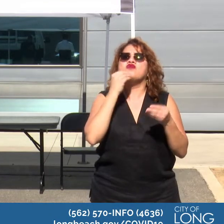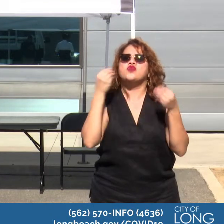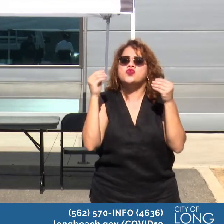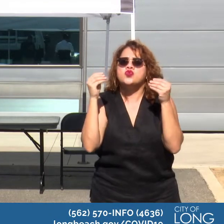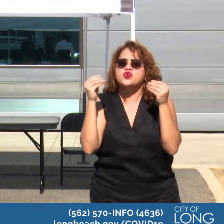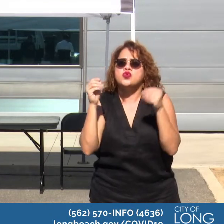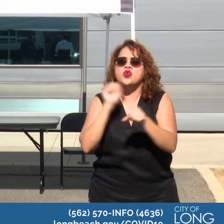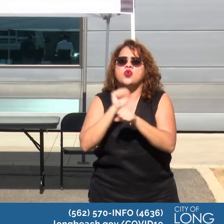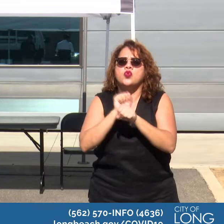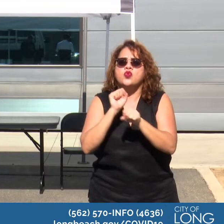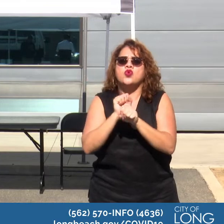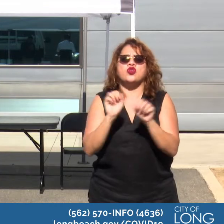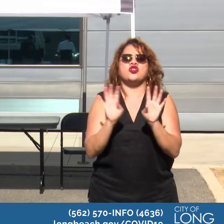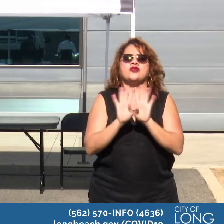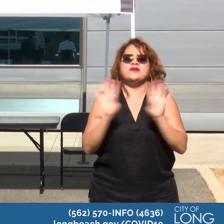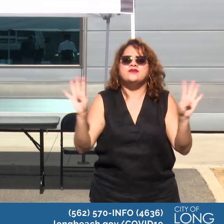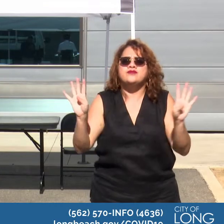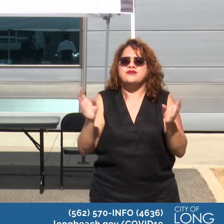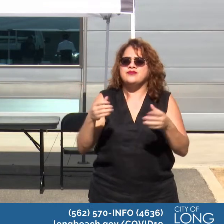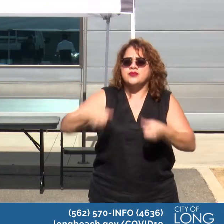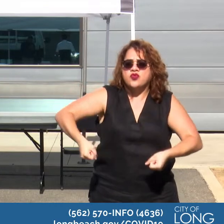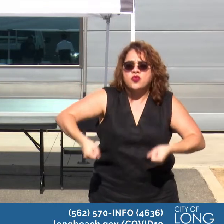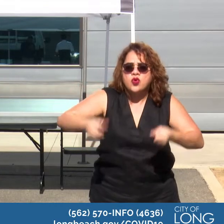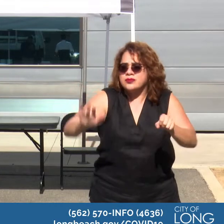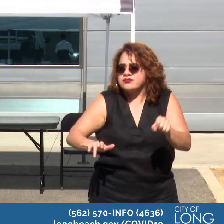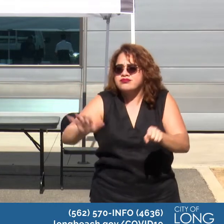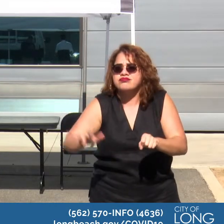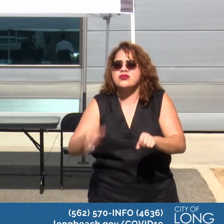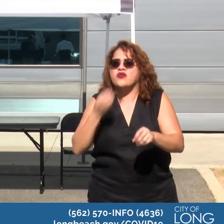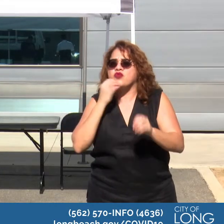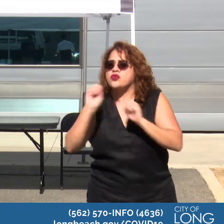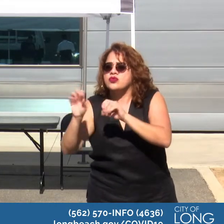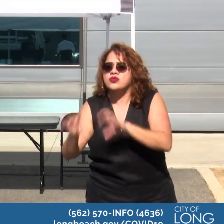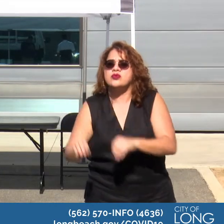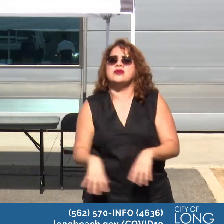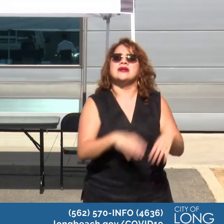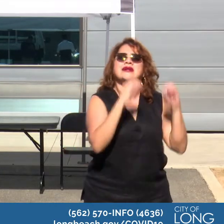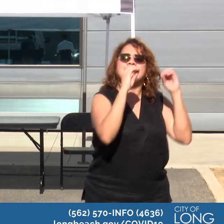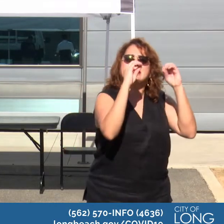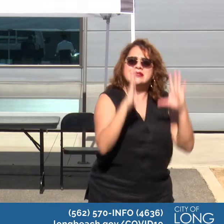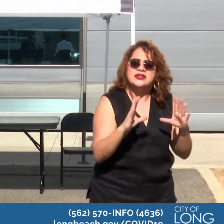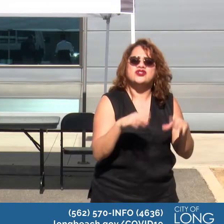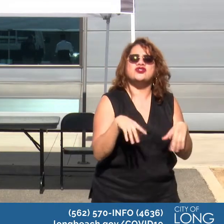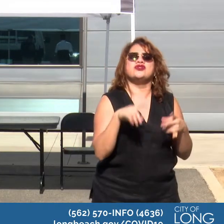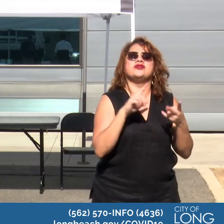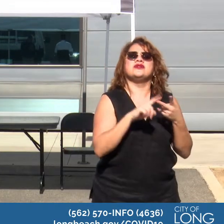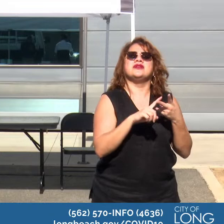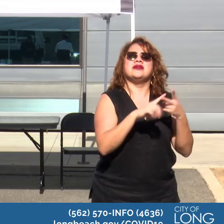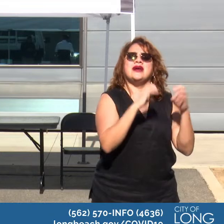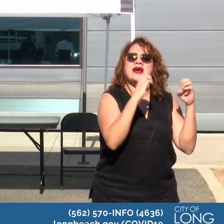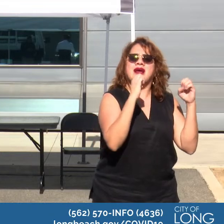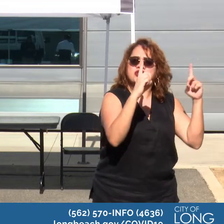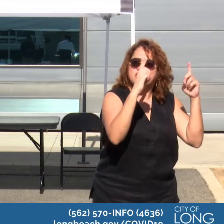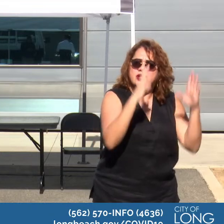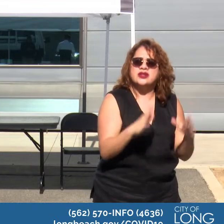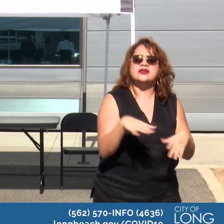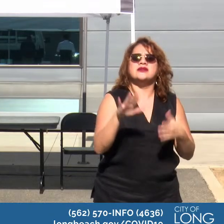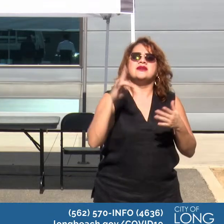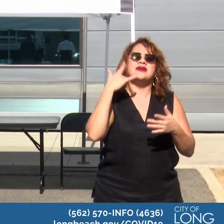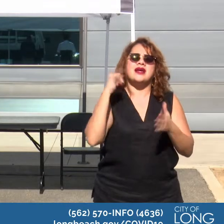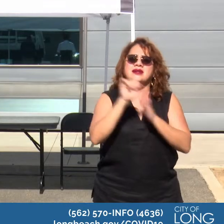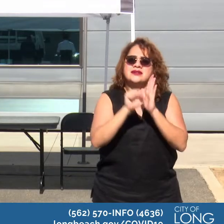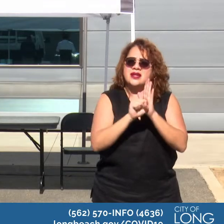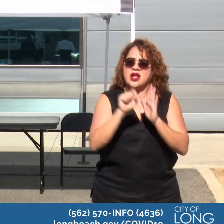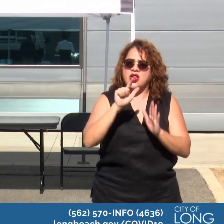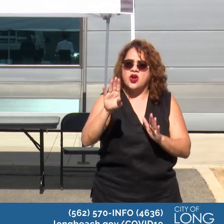food, and our teachers and educators at Long Beach Unified School District, Cal State Long Beach City College, and of